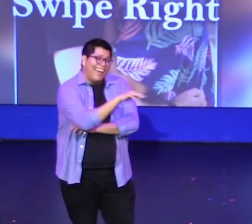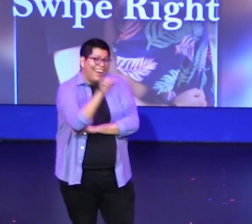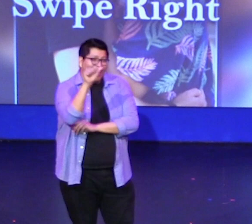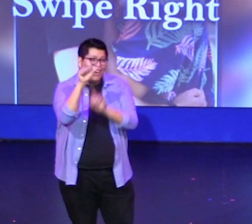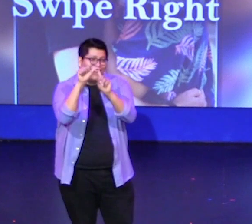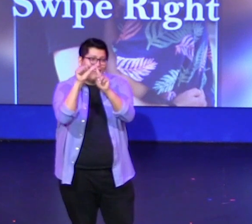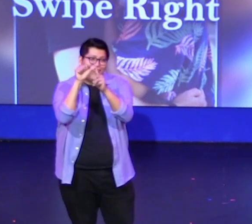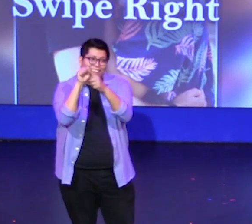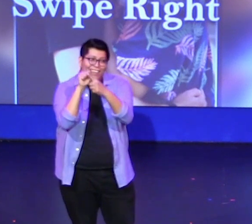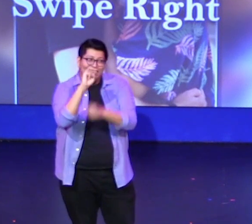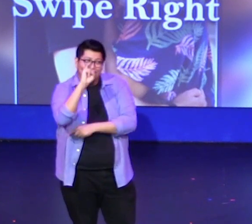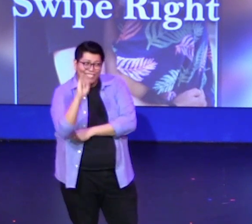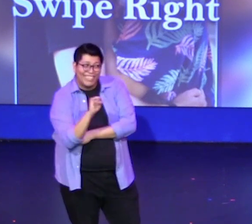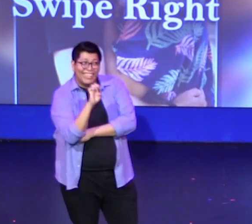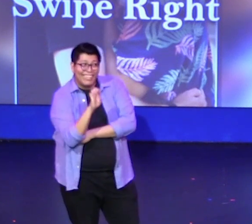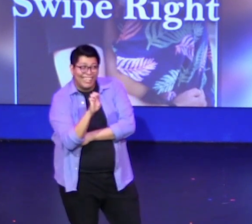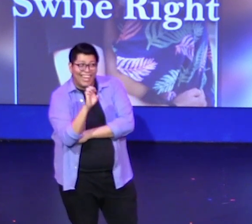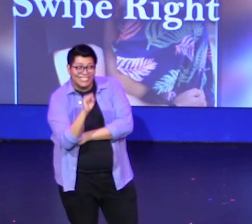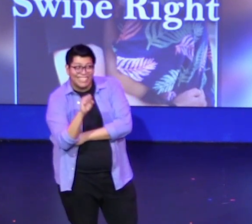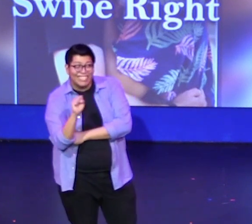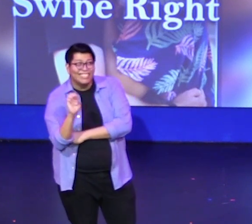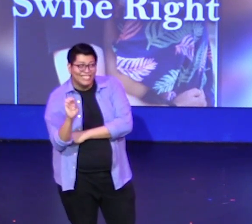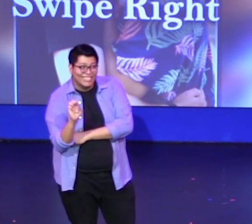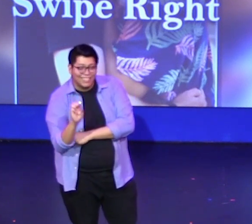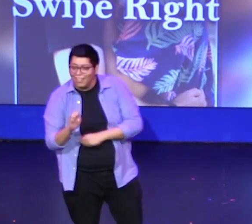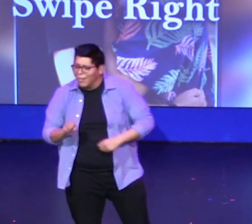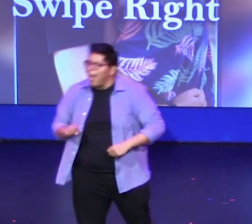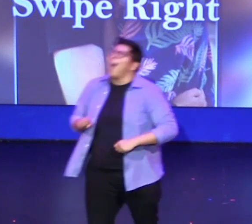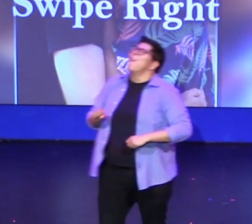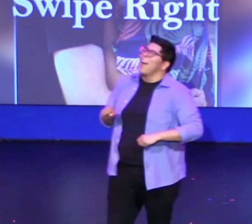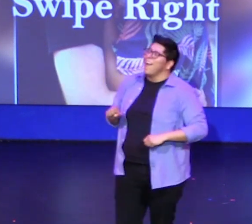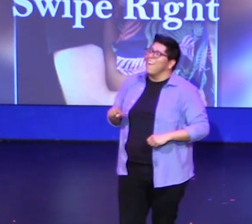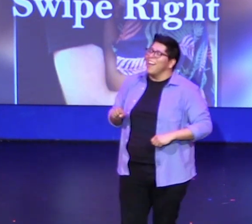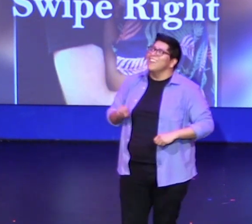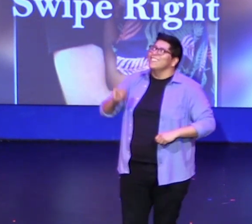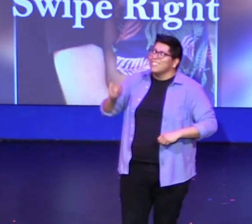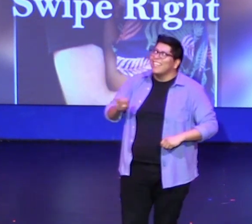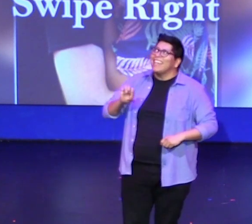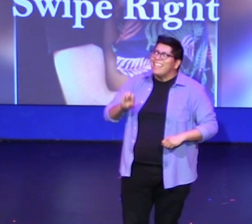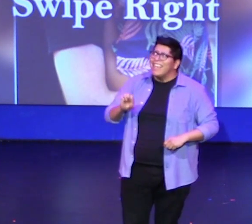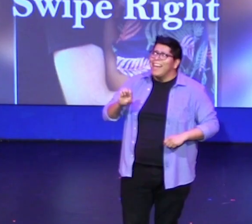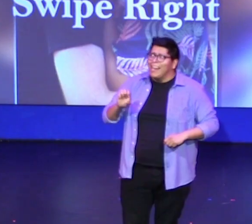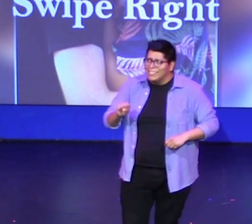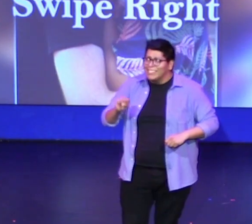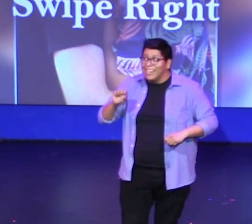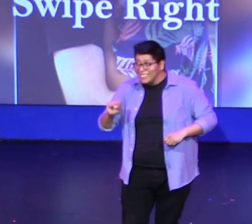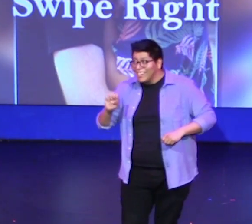Oh, that's cute. When you say A, you mean S, right? So your name is Jesse. Oh, yes,